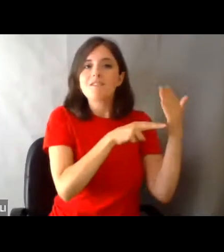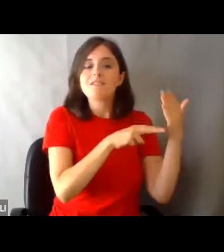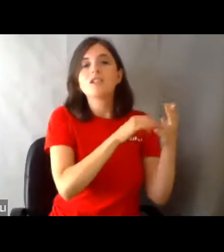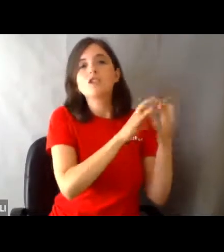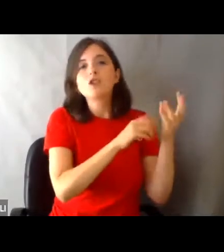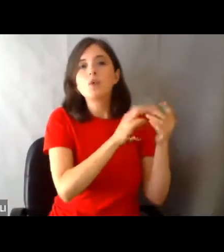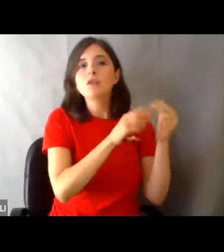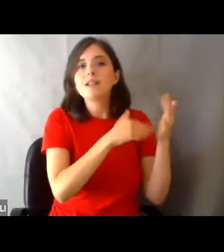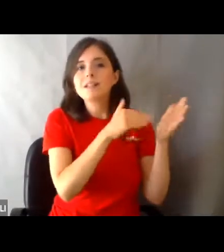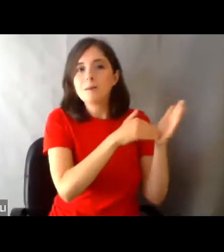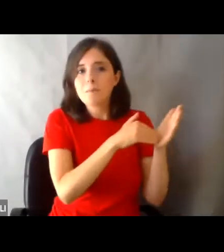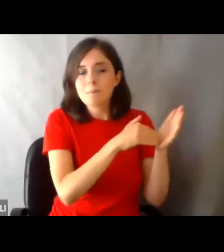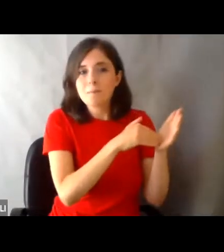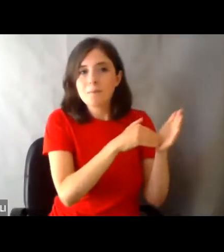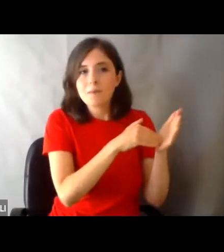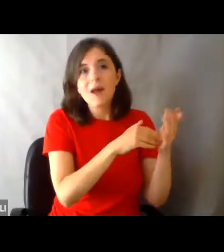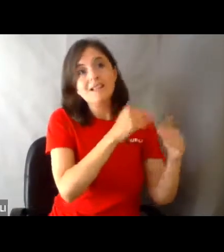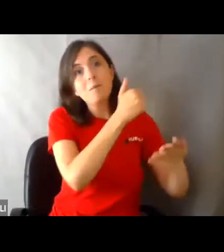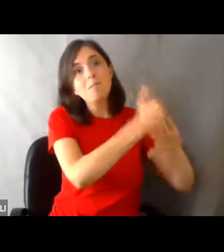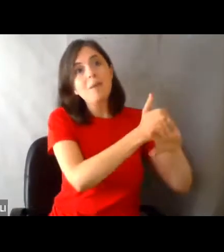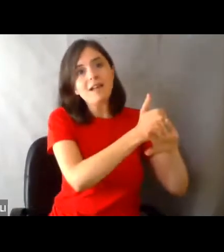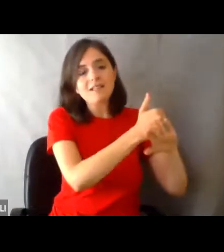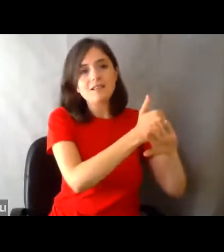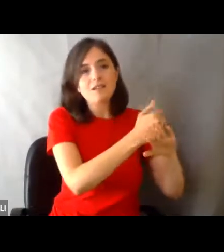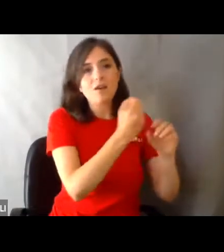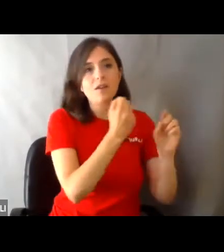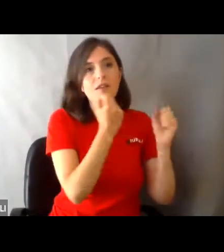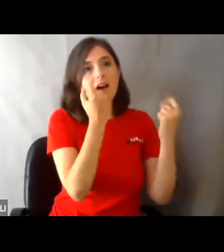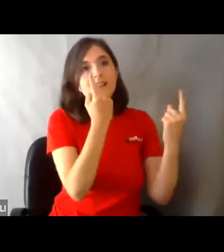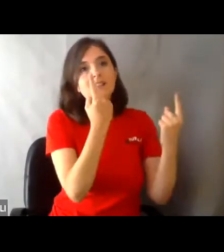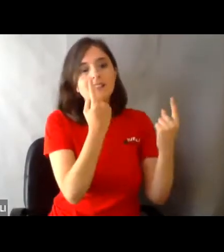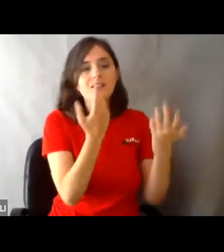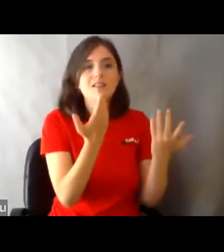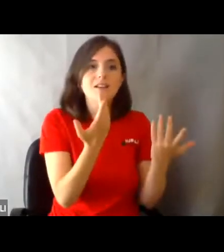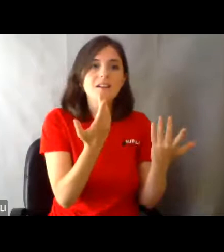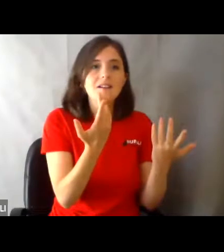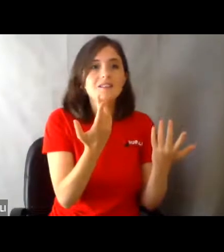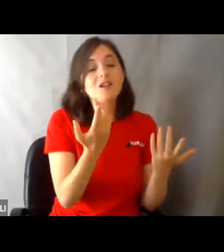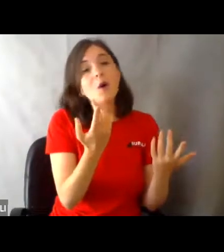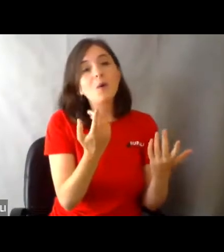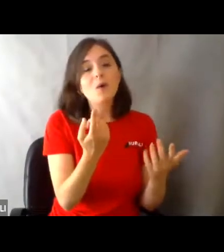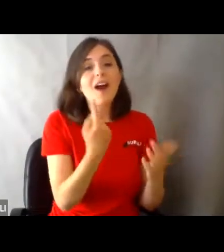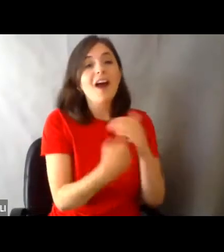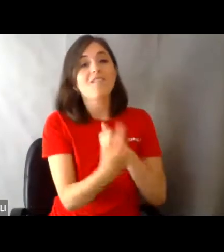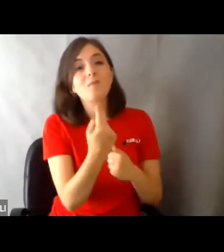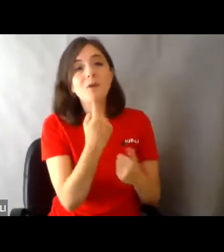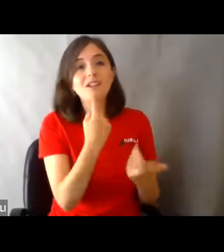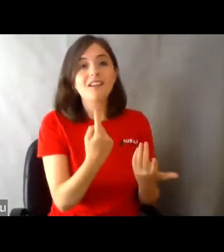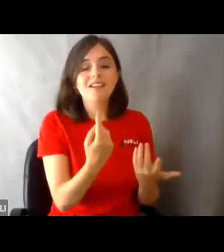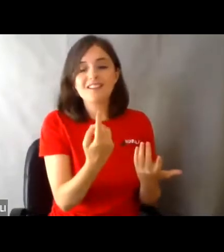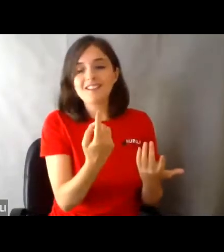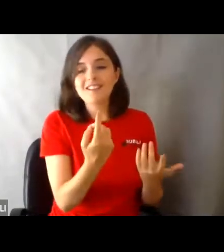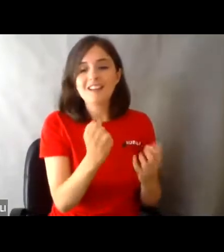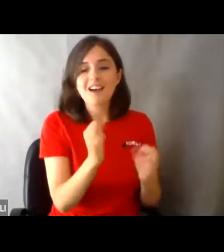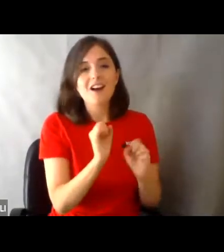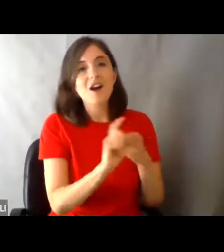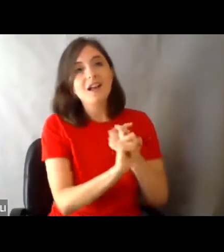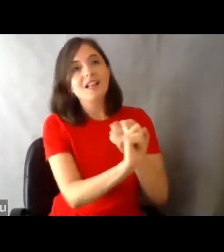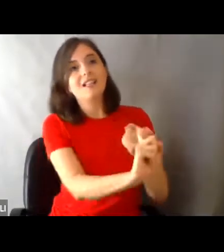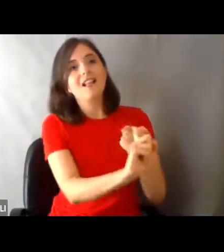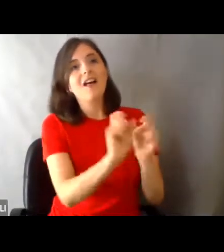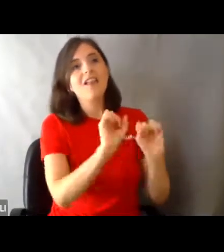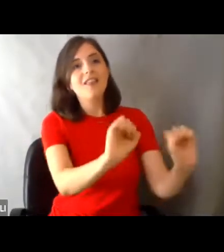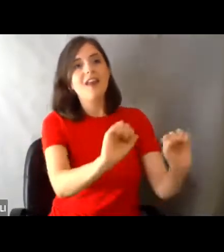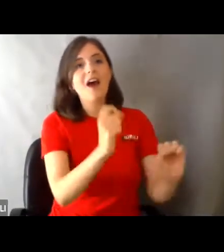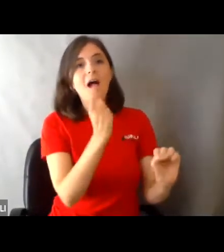of, well, I suppose each according to his ability, to each according to his need, right? That we are part of this community, and we